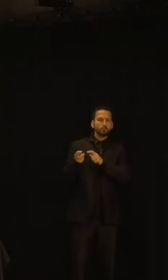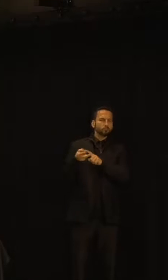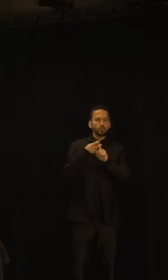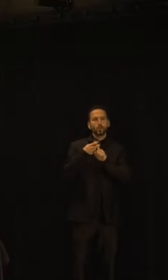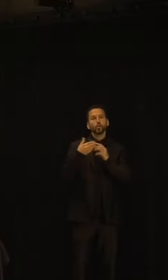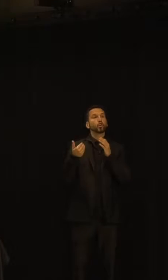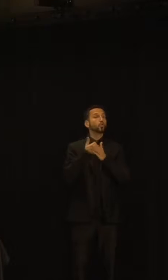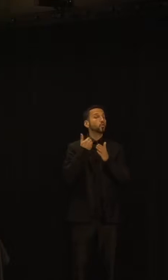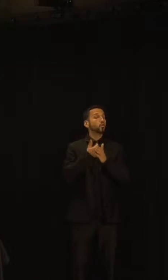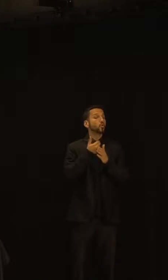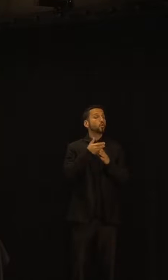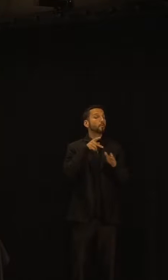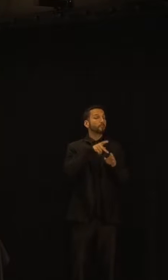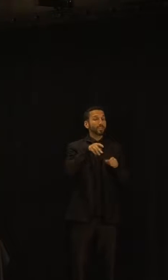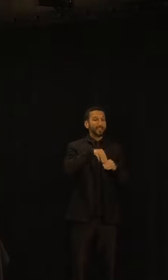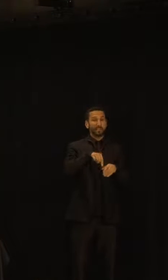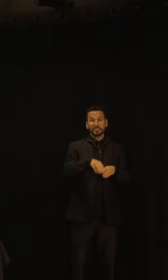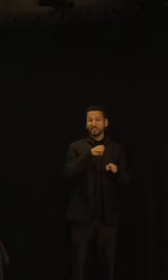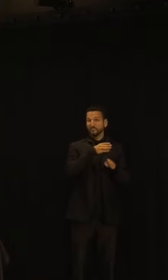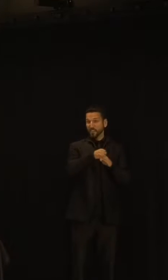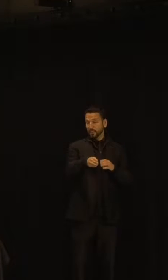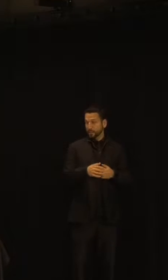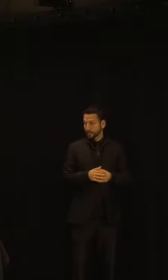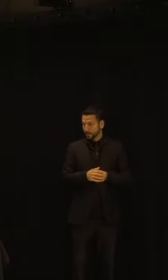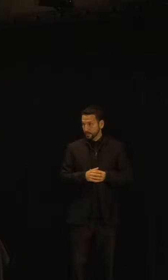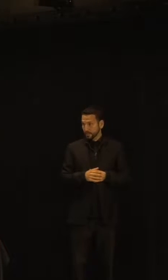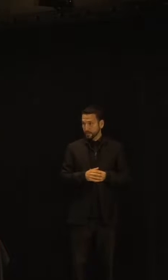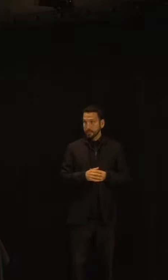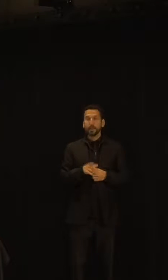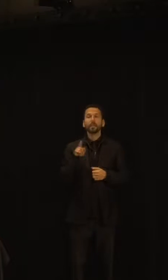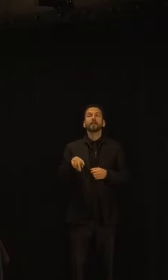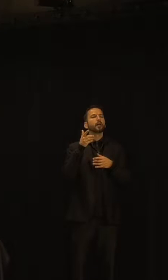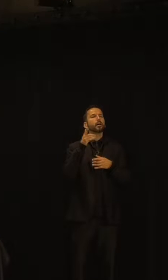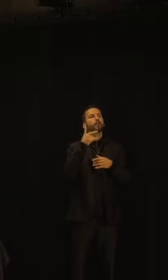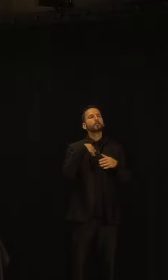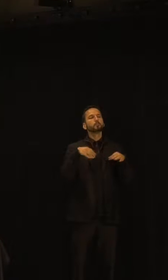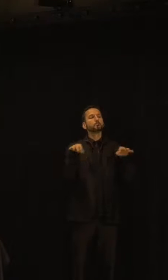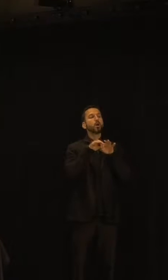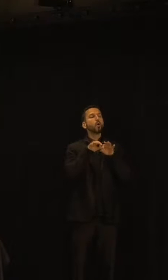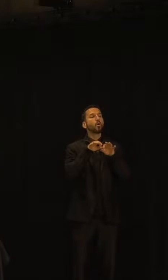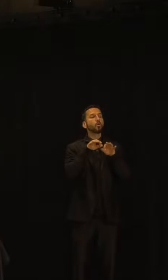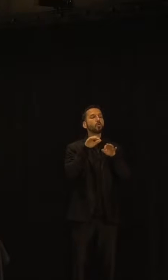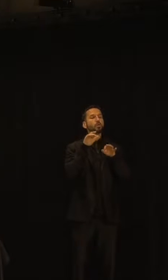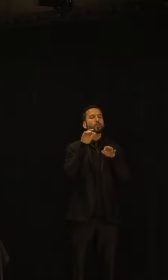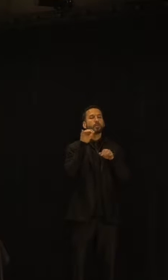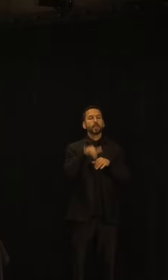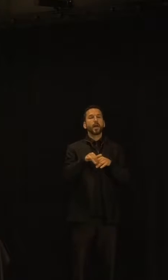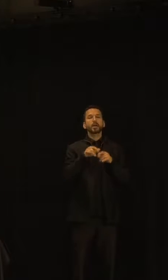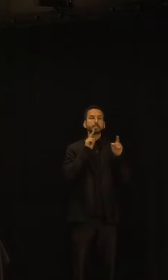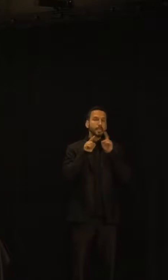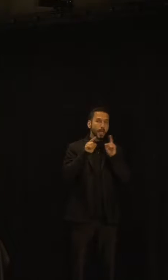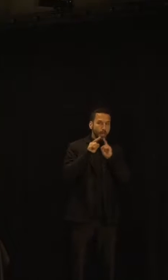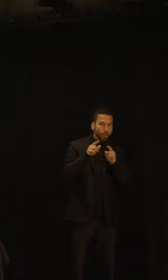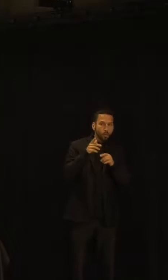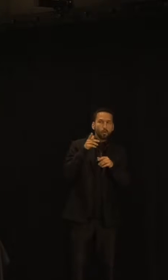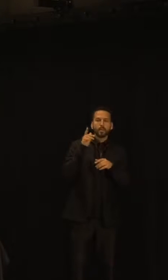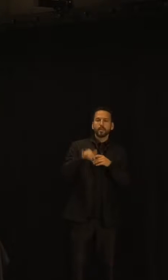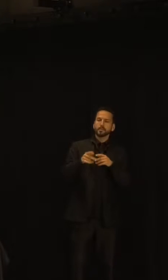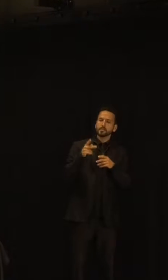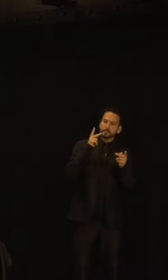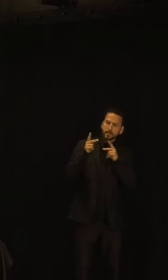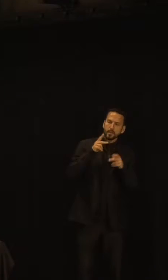critical issues for administrators, for staff. To create a policy across dance education